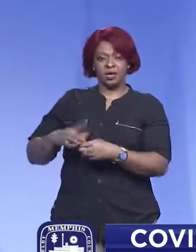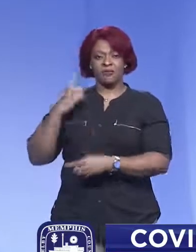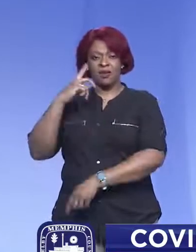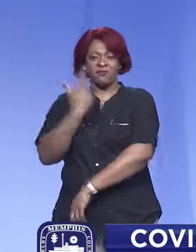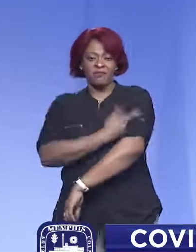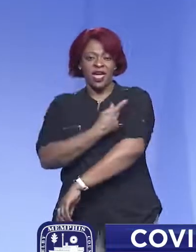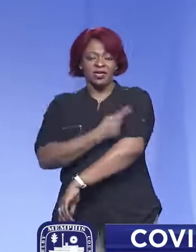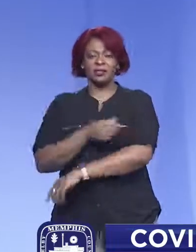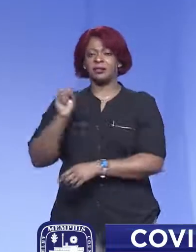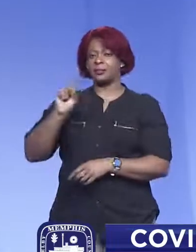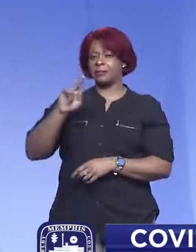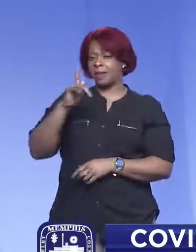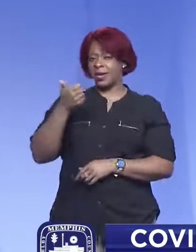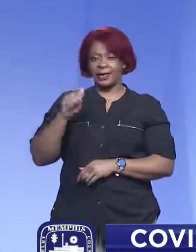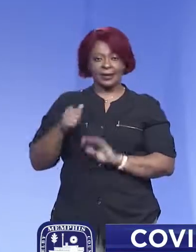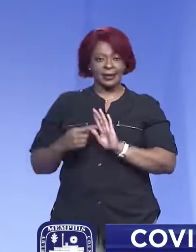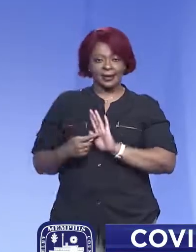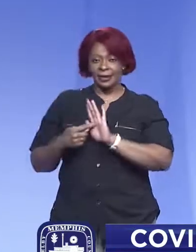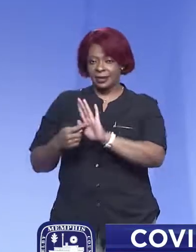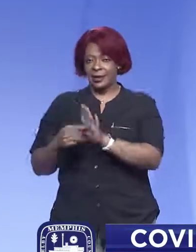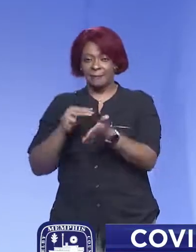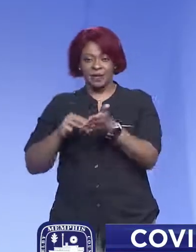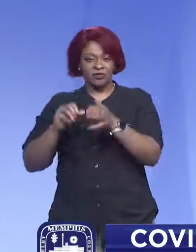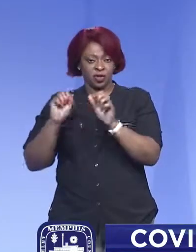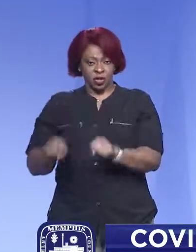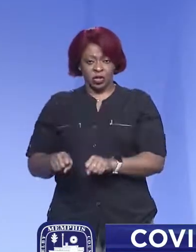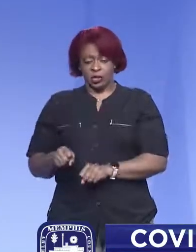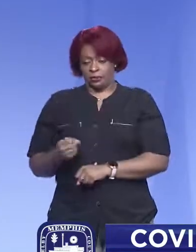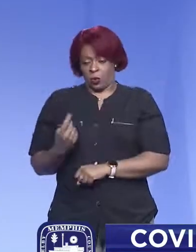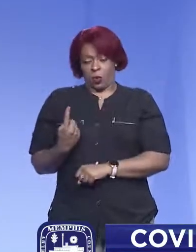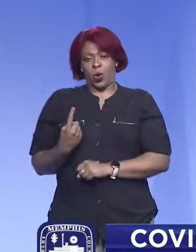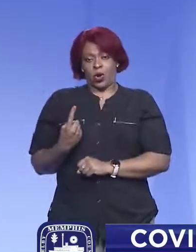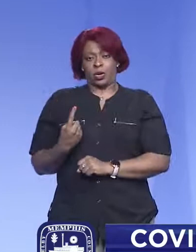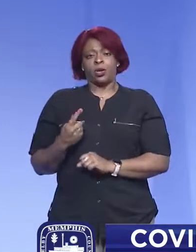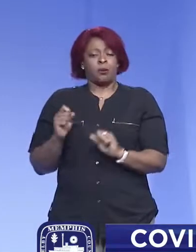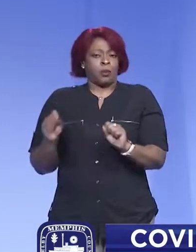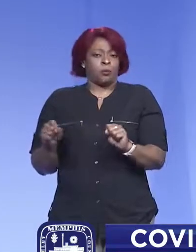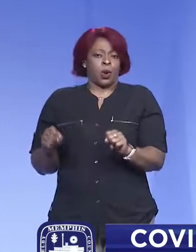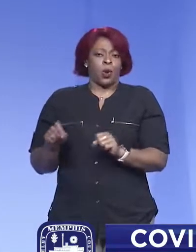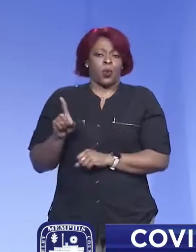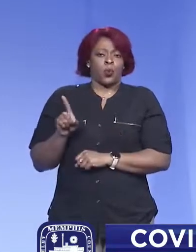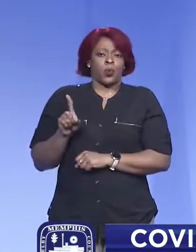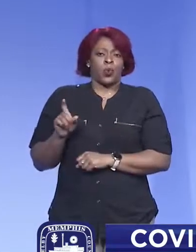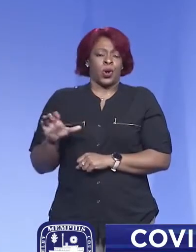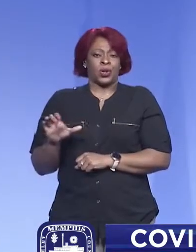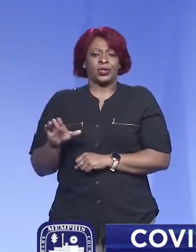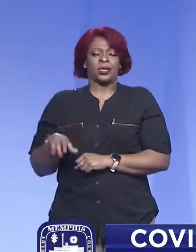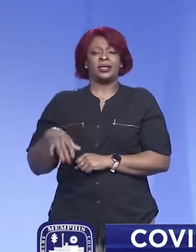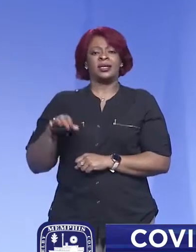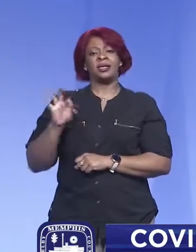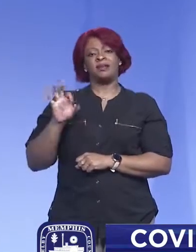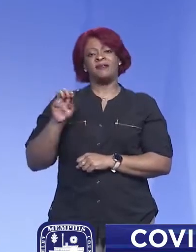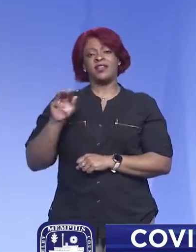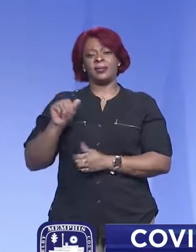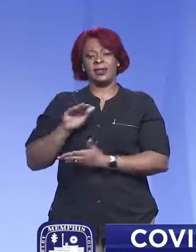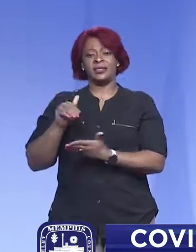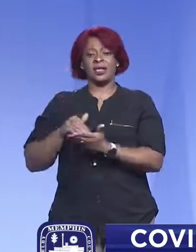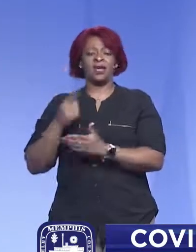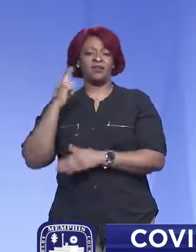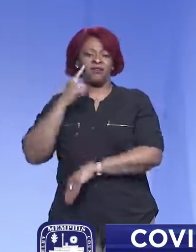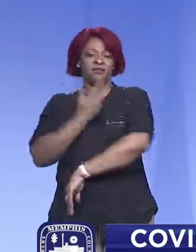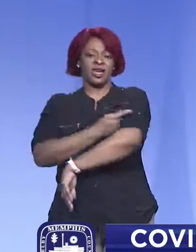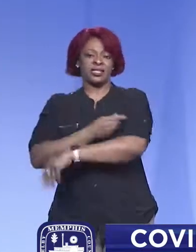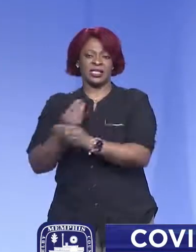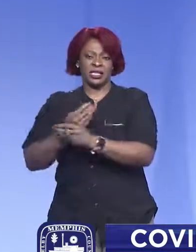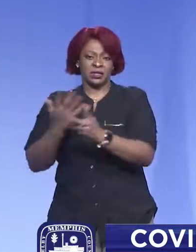vaccine supply, and any indication that Memphis could be one of those proposed 100 FEMA sites for vaccine distribution?